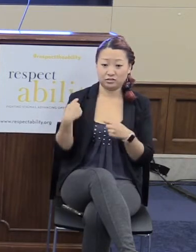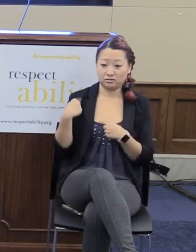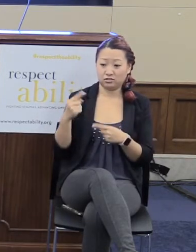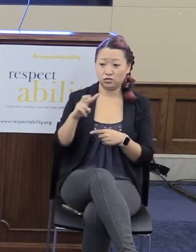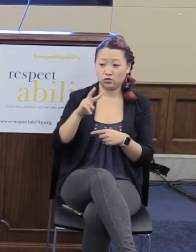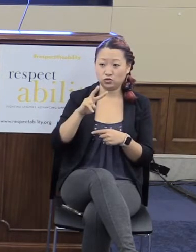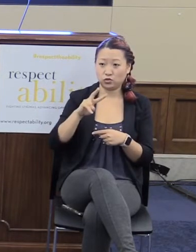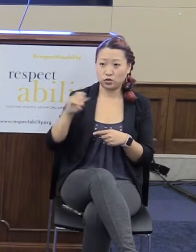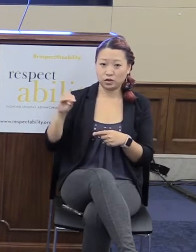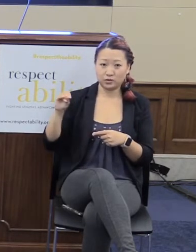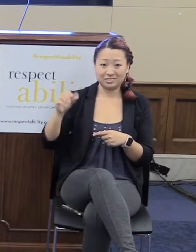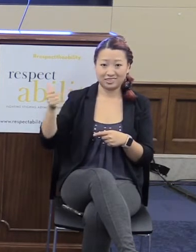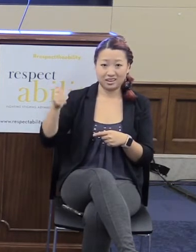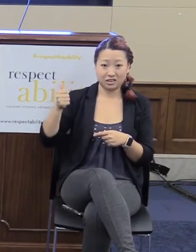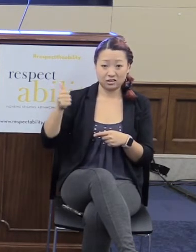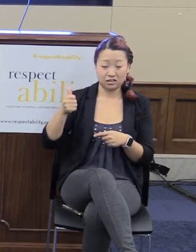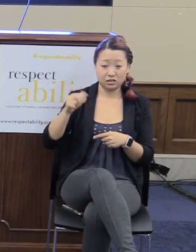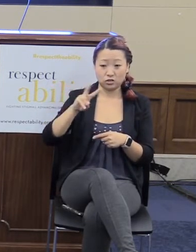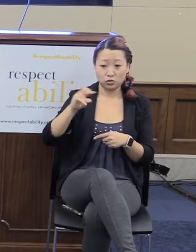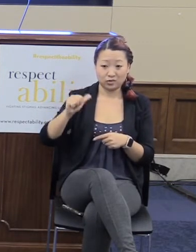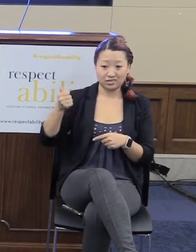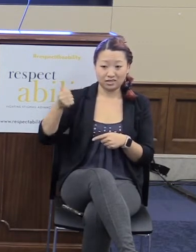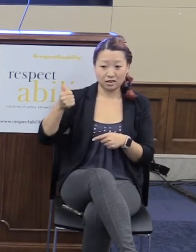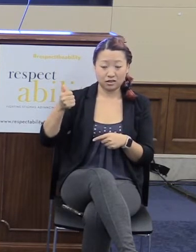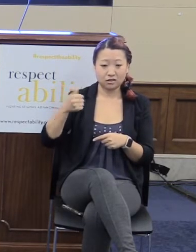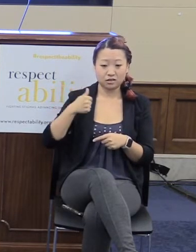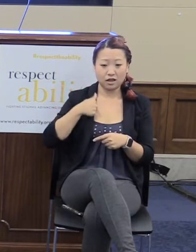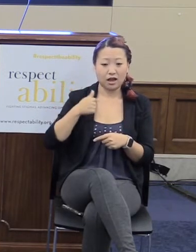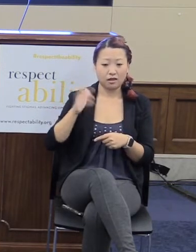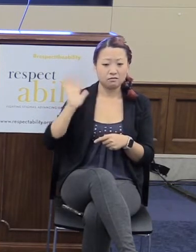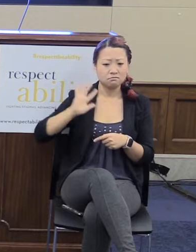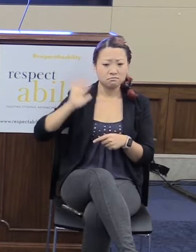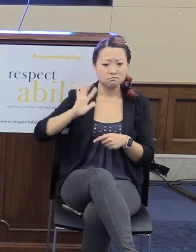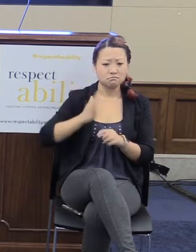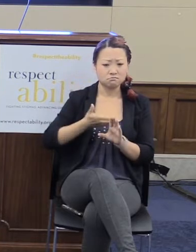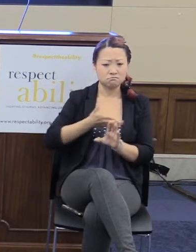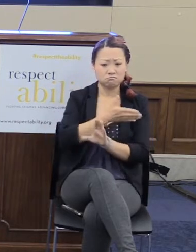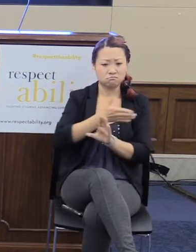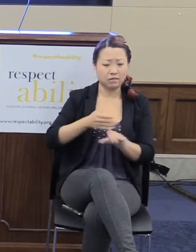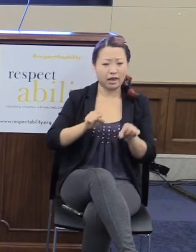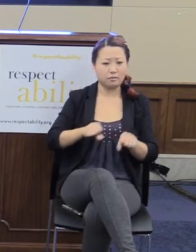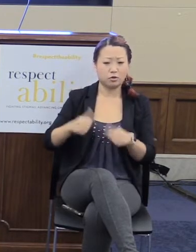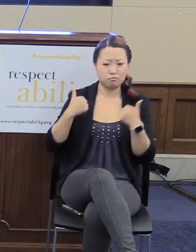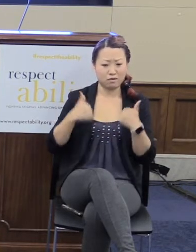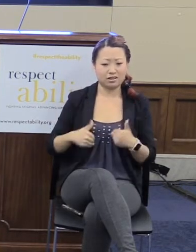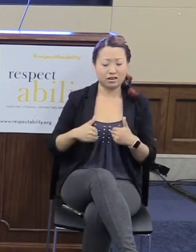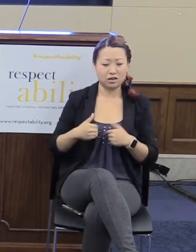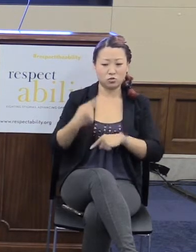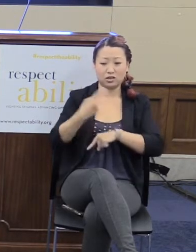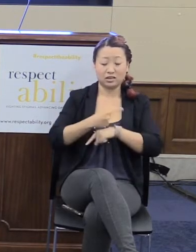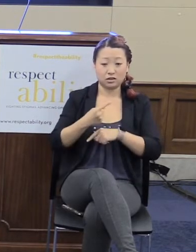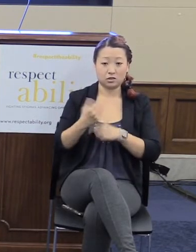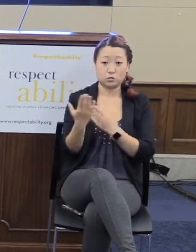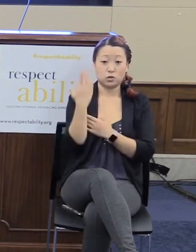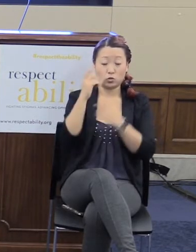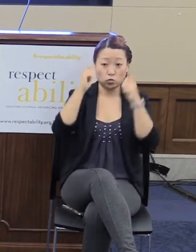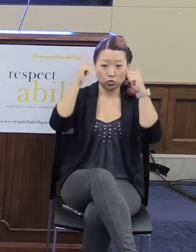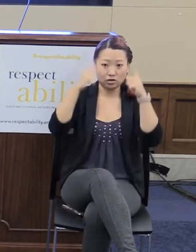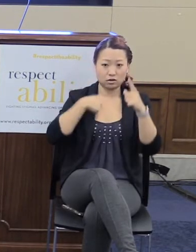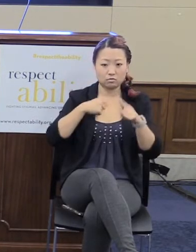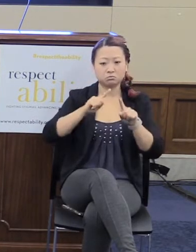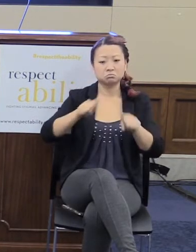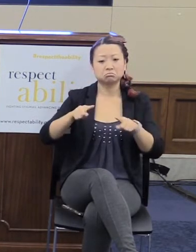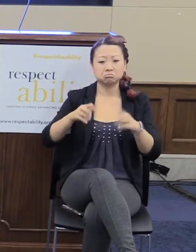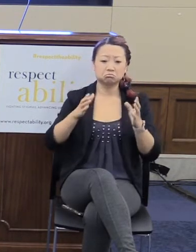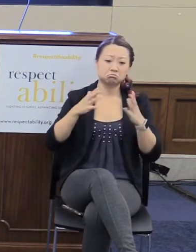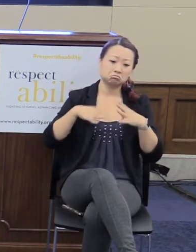2010. So in 2010, I used to be an able-bodied, and one day I woke up in the morning to go to to get